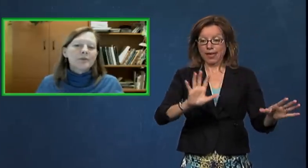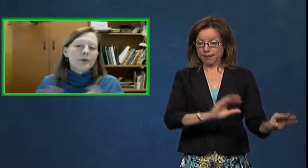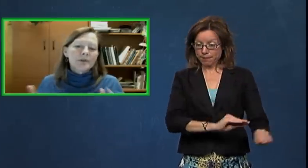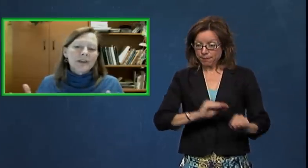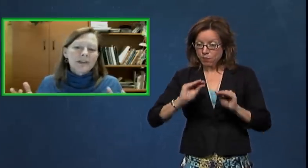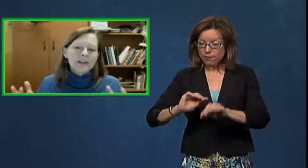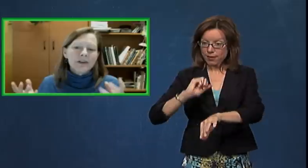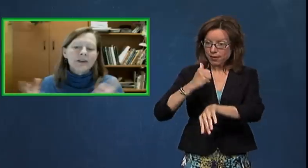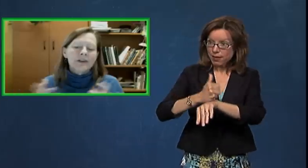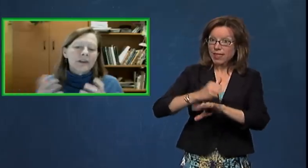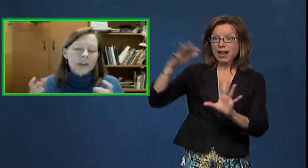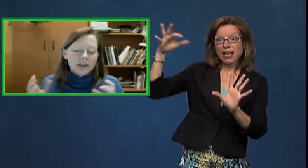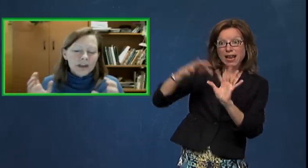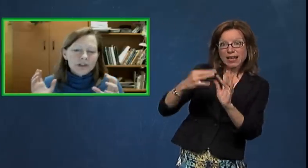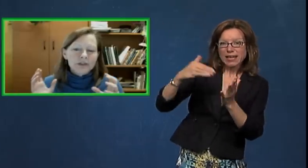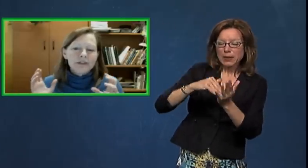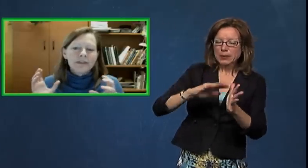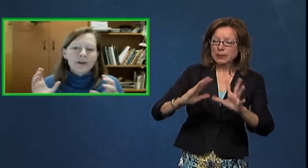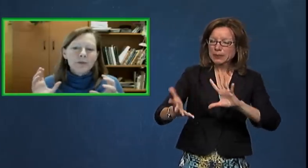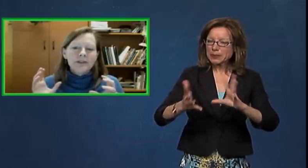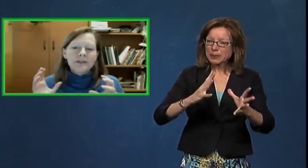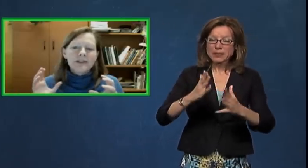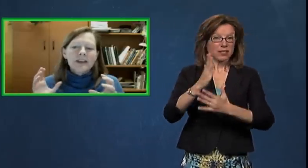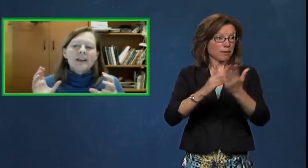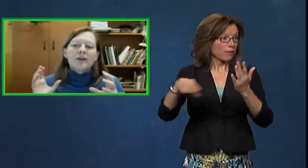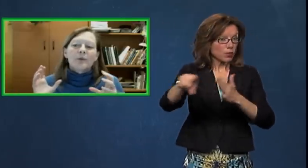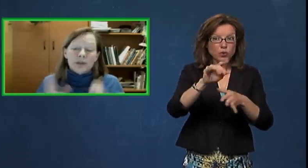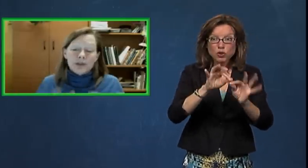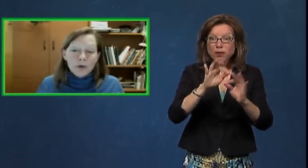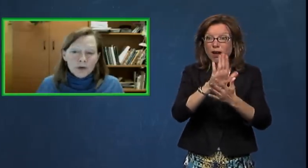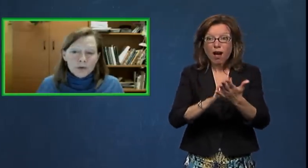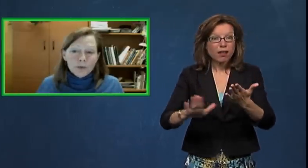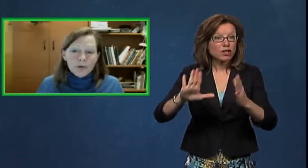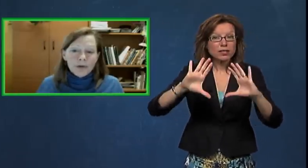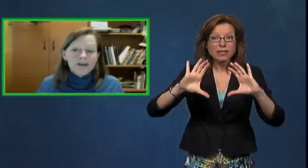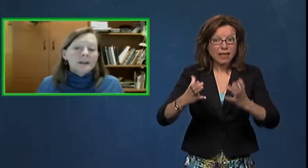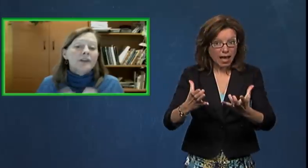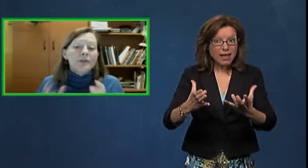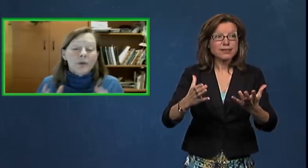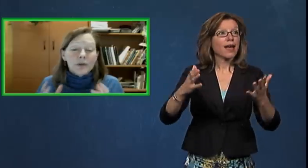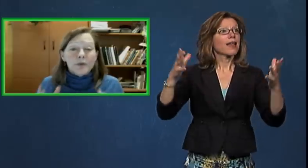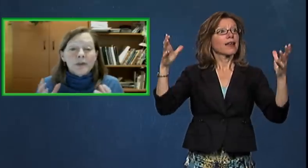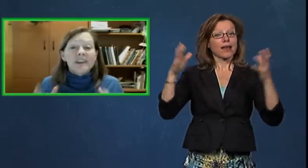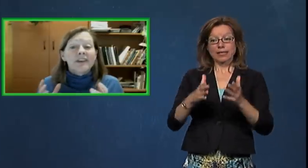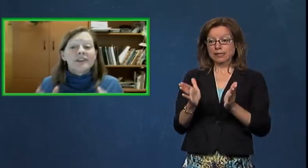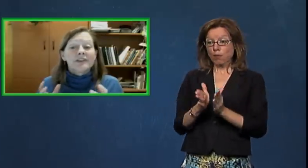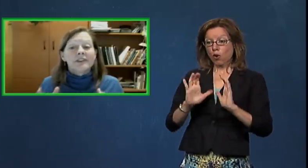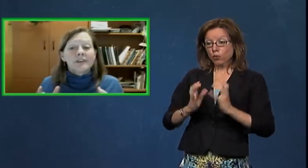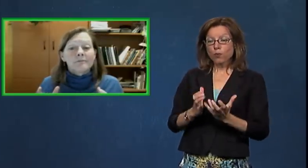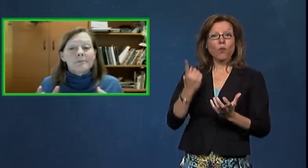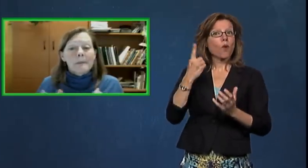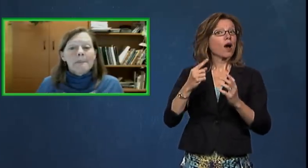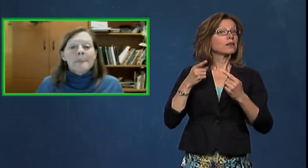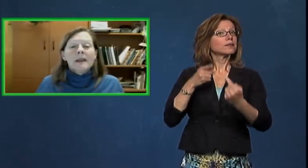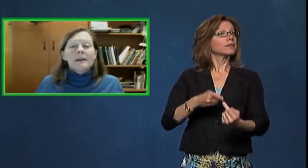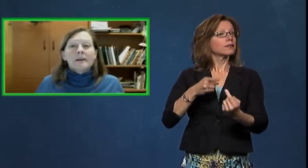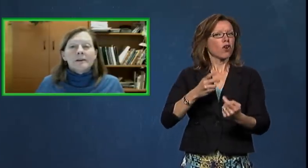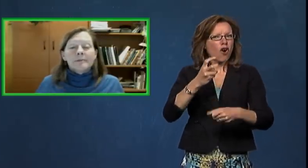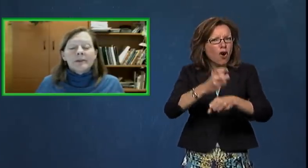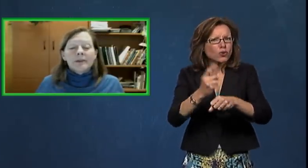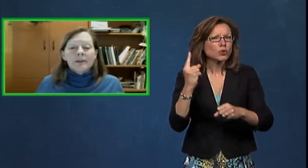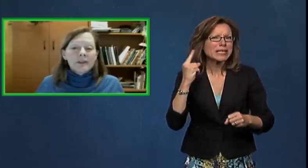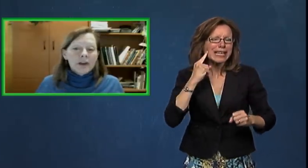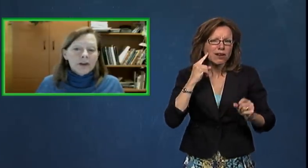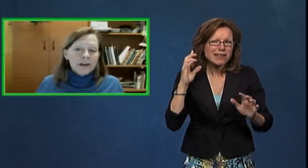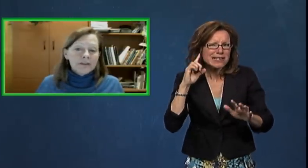interpret in post-secondary or educational environments where there's small group work, it's really hard to hear.